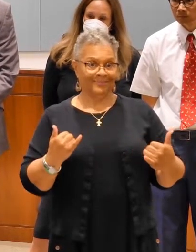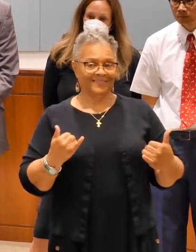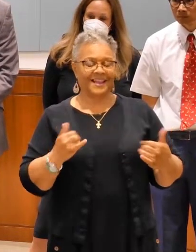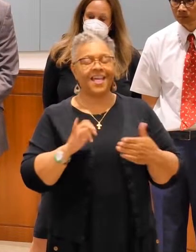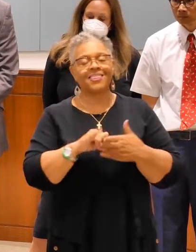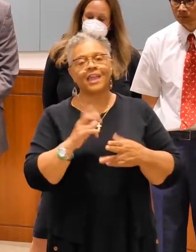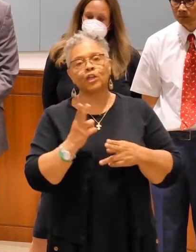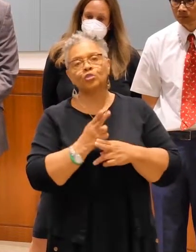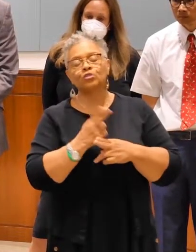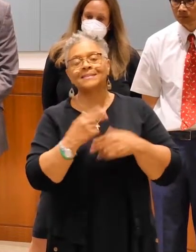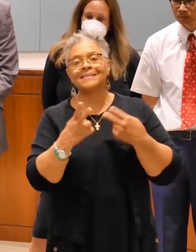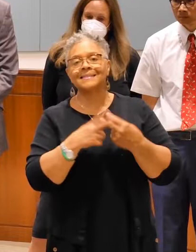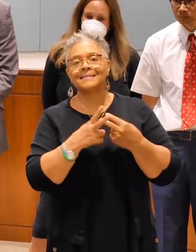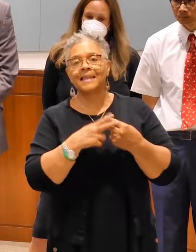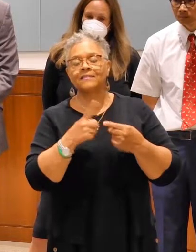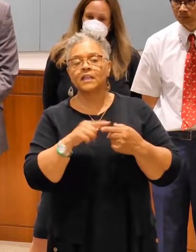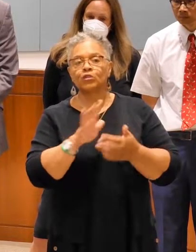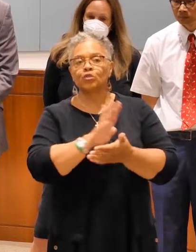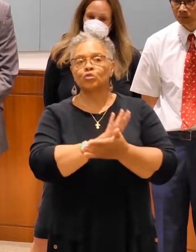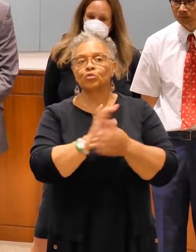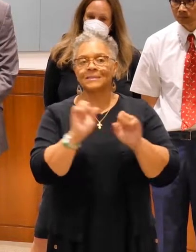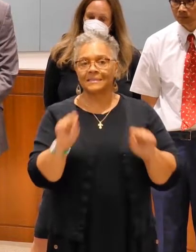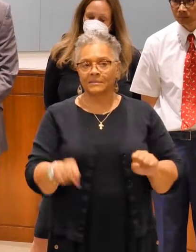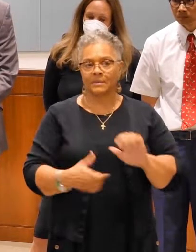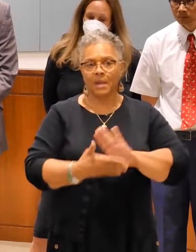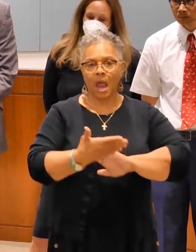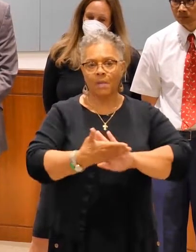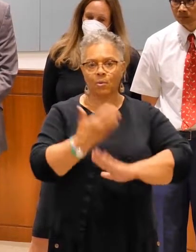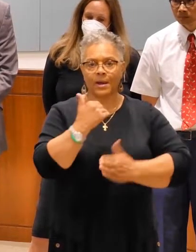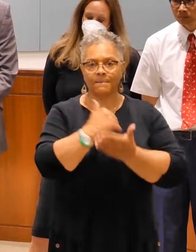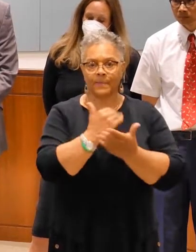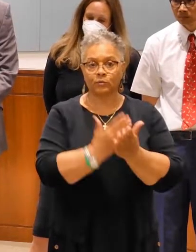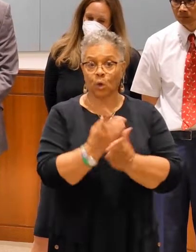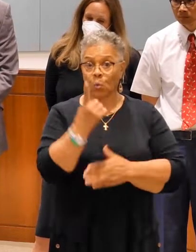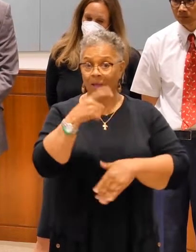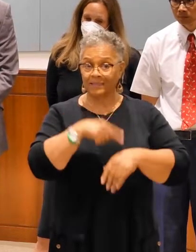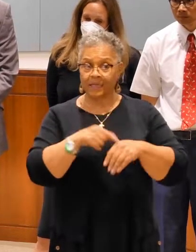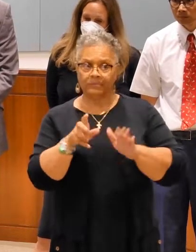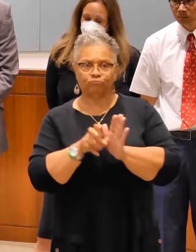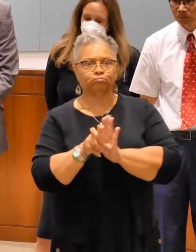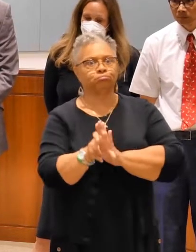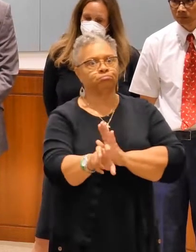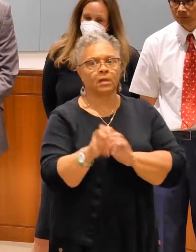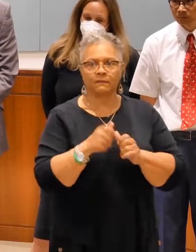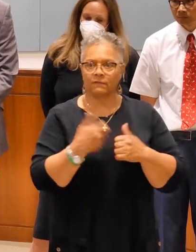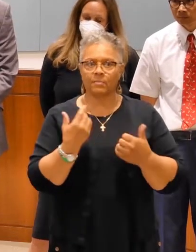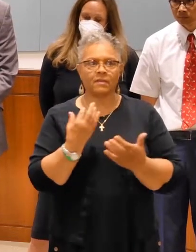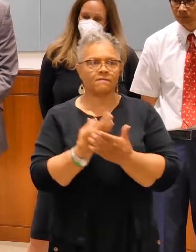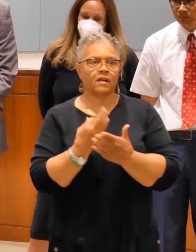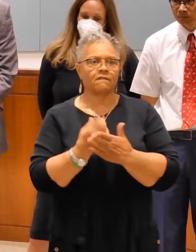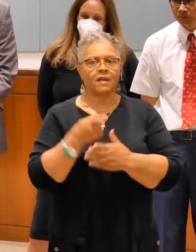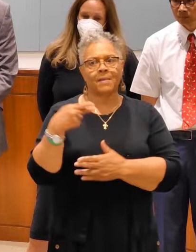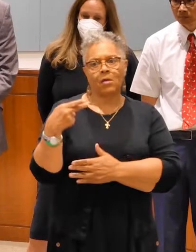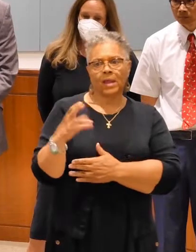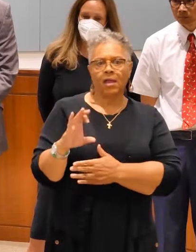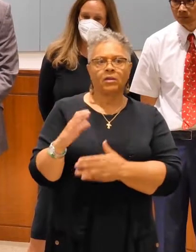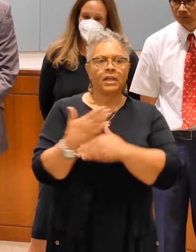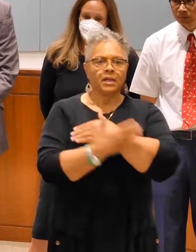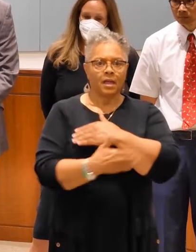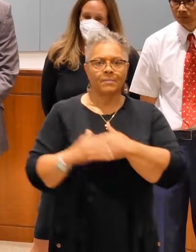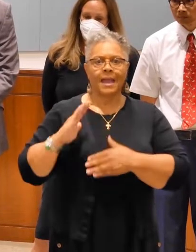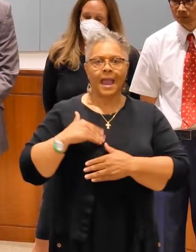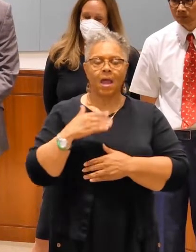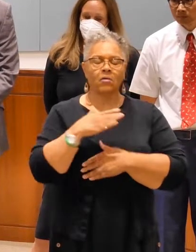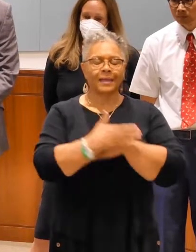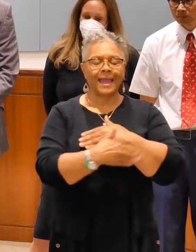using savings within the school system's operating budget, a one-time infusion from the funds from the Howard County government, our county